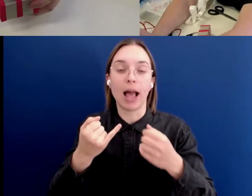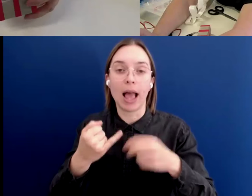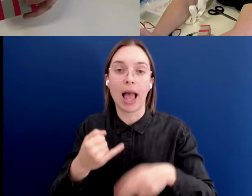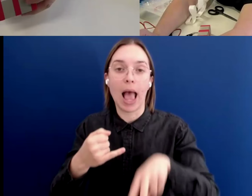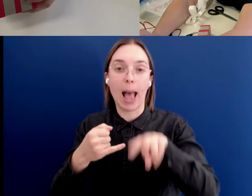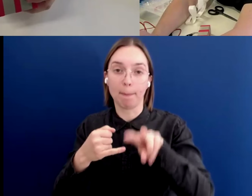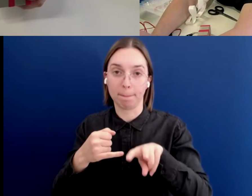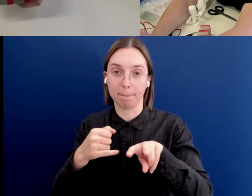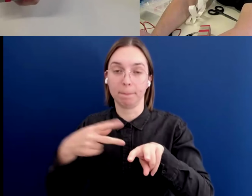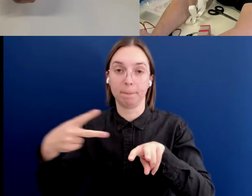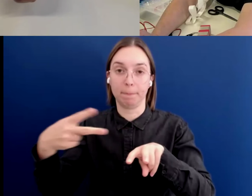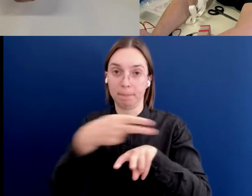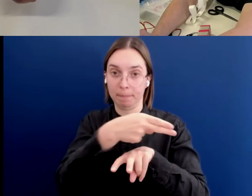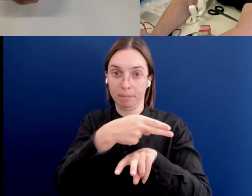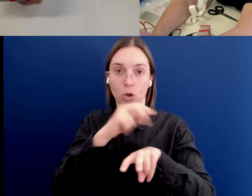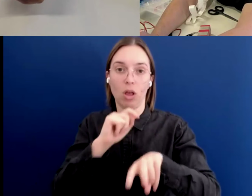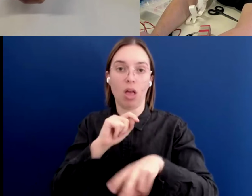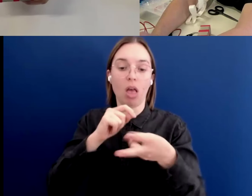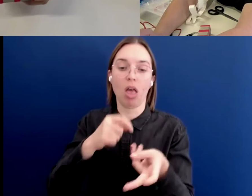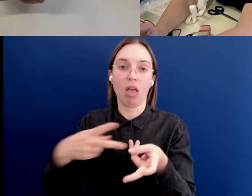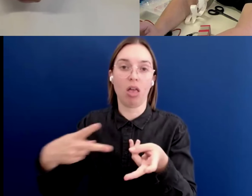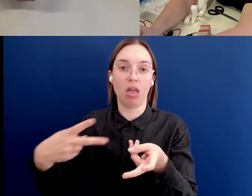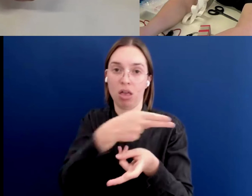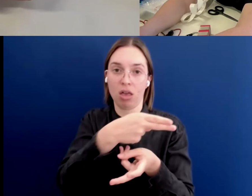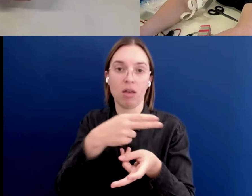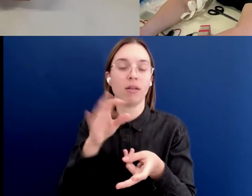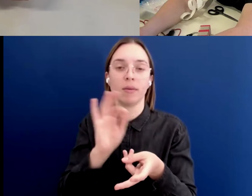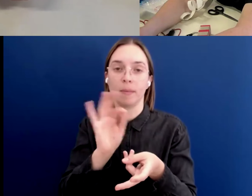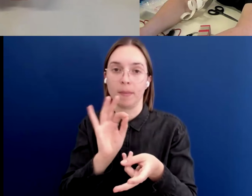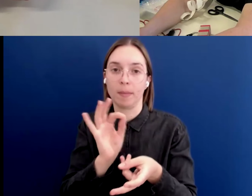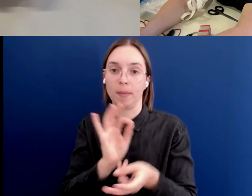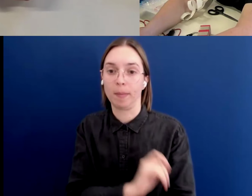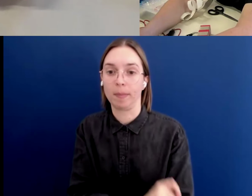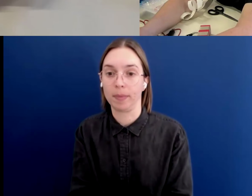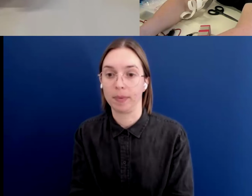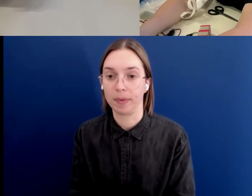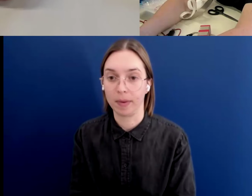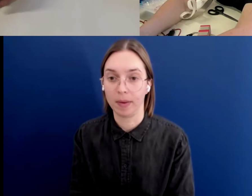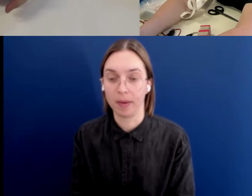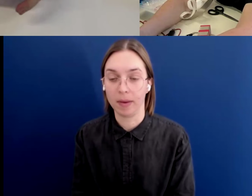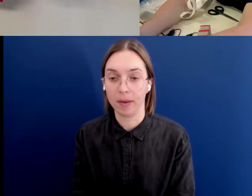up. I put the wire down. So I put the